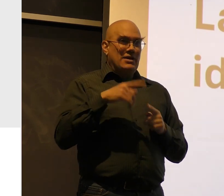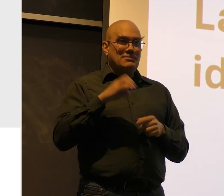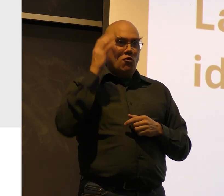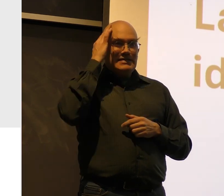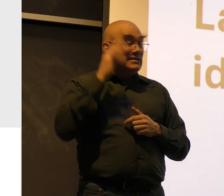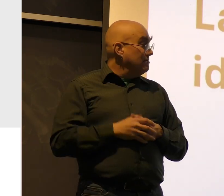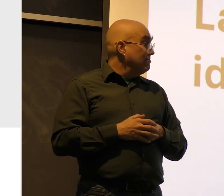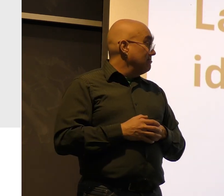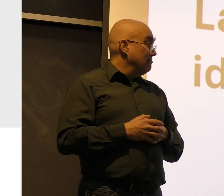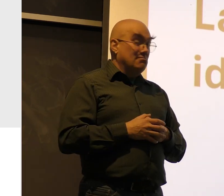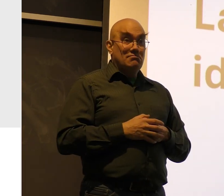there's no one way to be autistic.